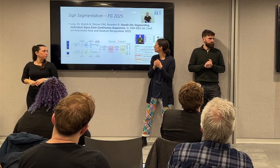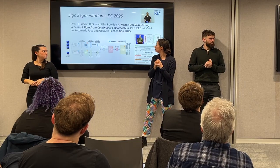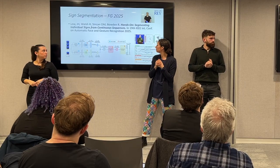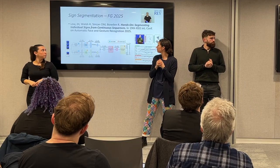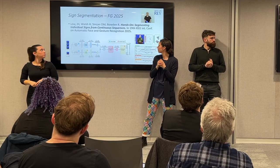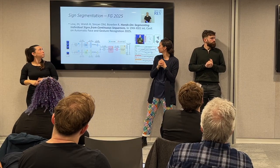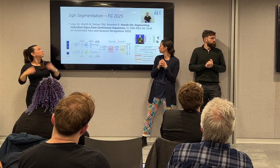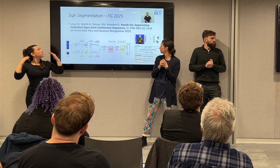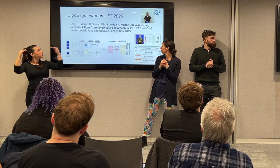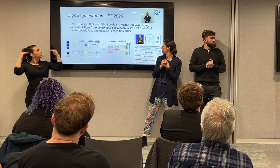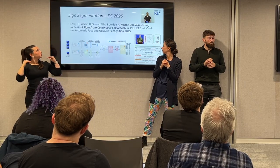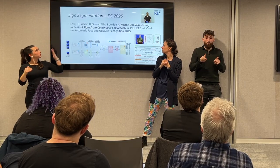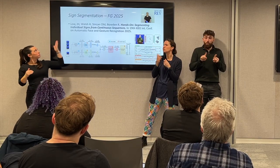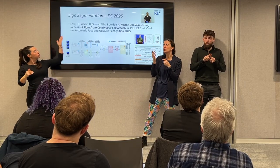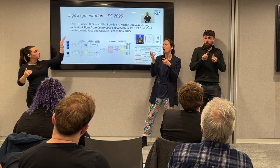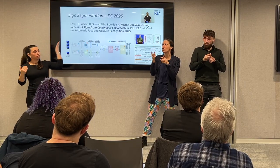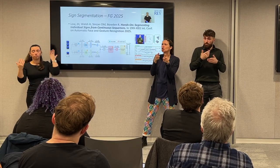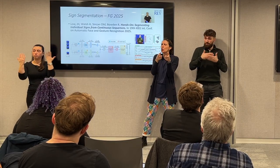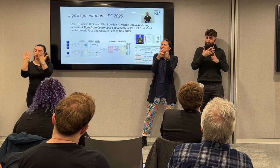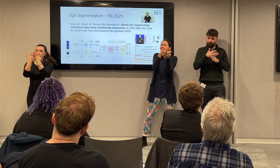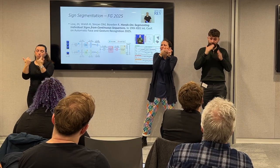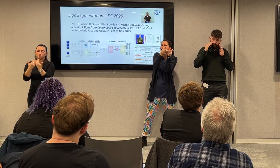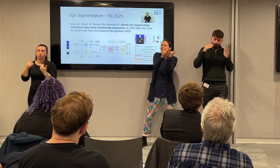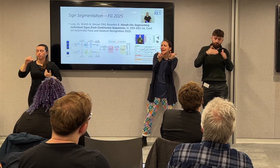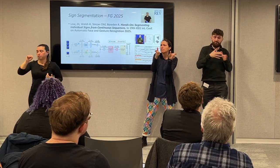We've also been doing some work on segmentation.